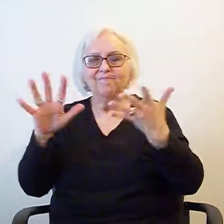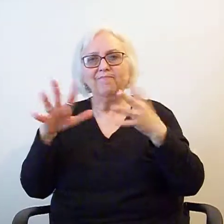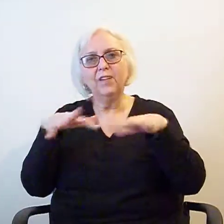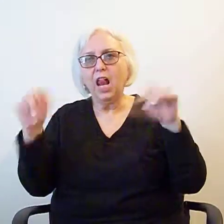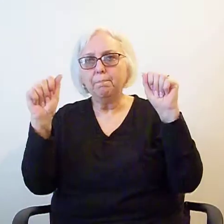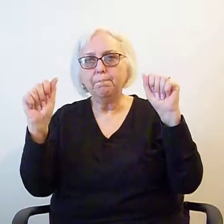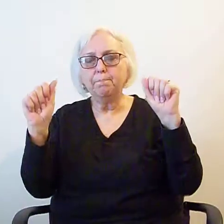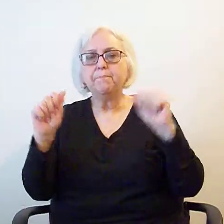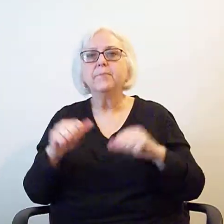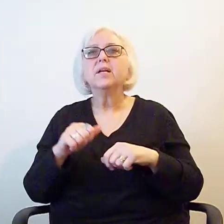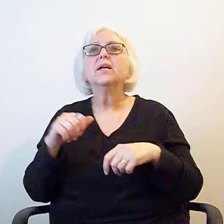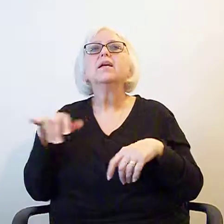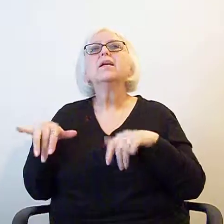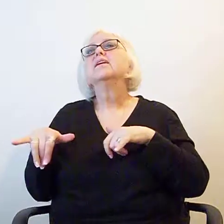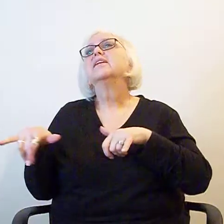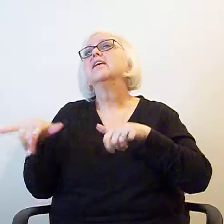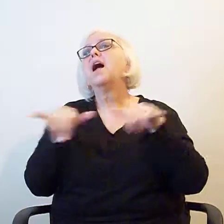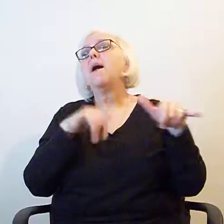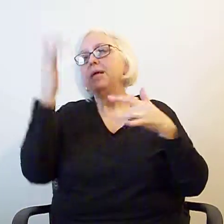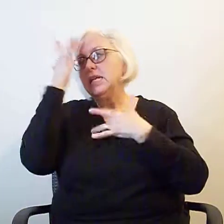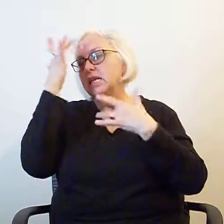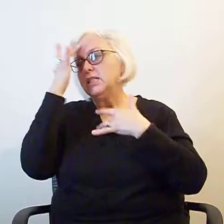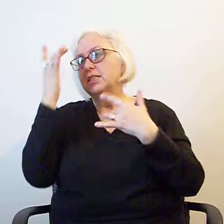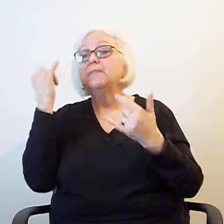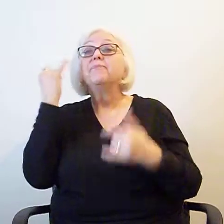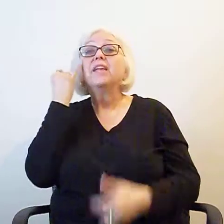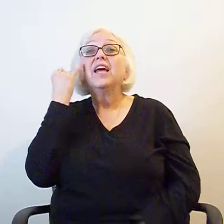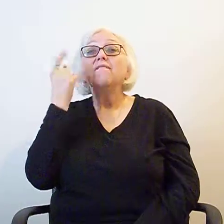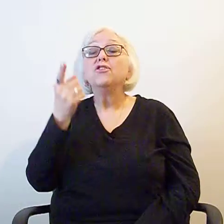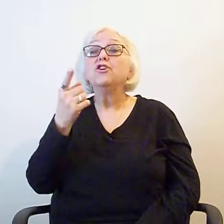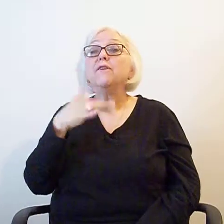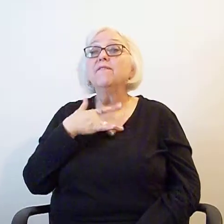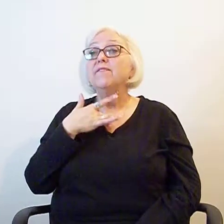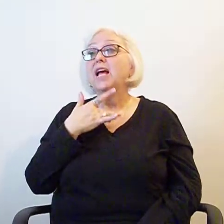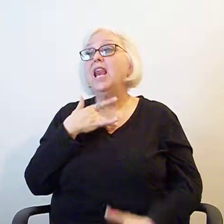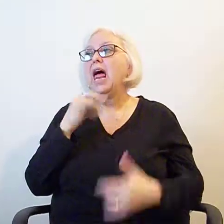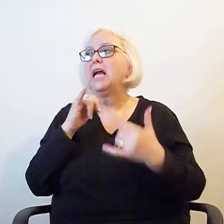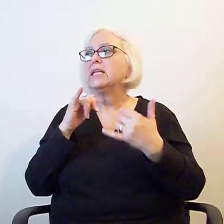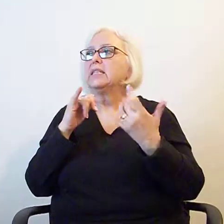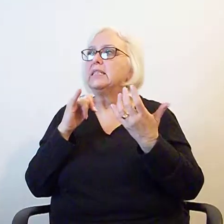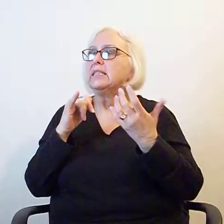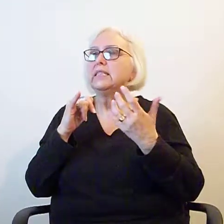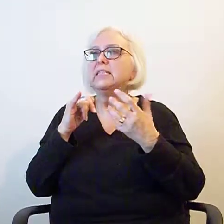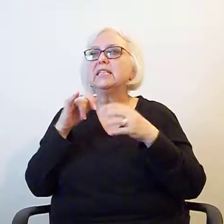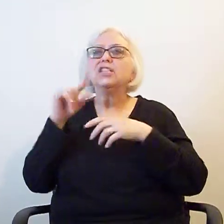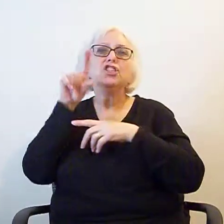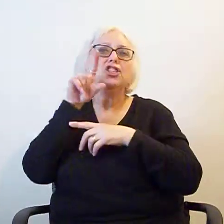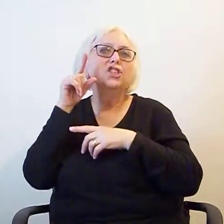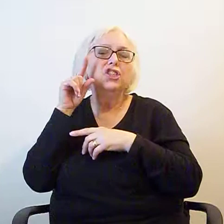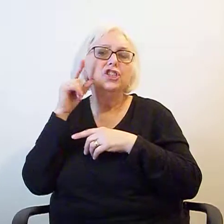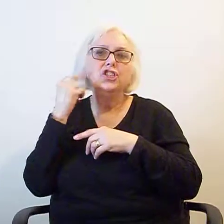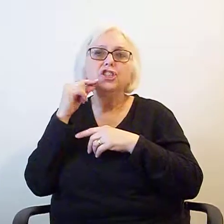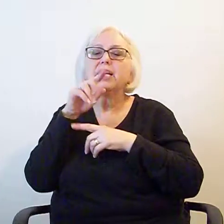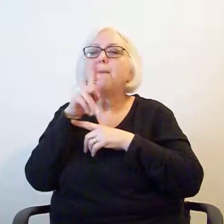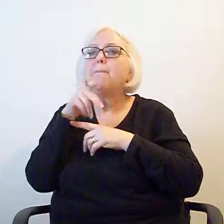Common illness. If you are experiencing common contagious illness like chickenpox, hand, foot, and